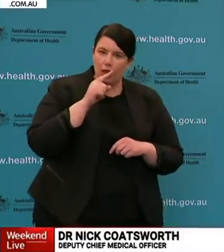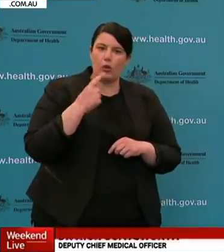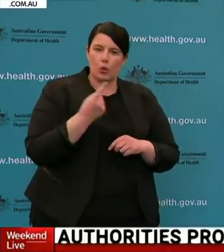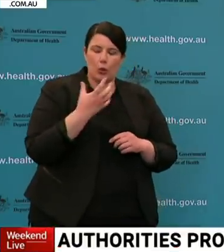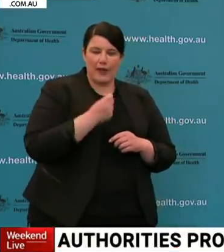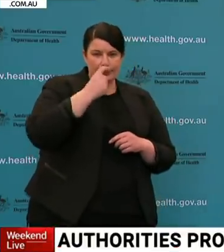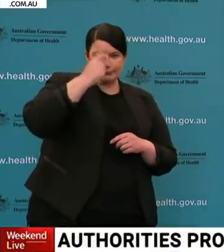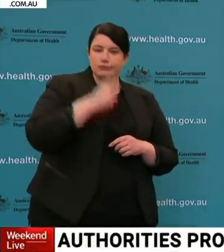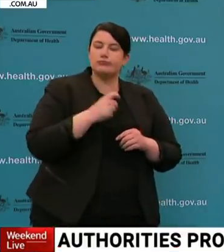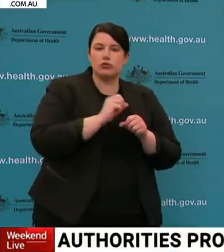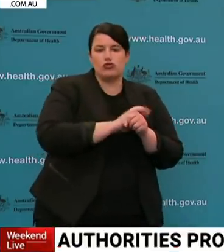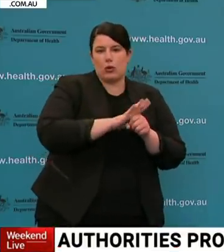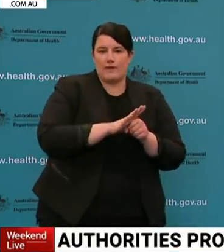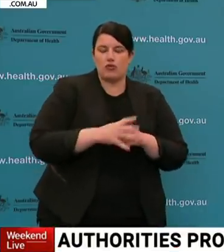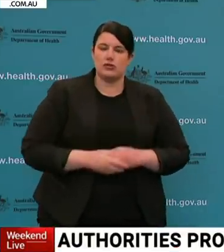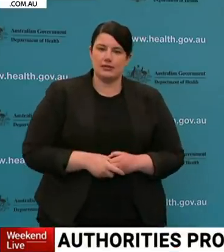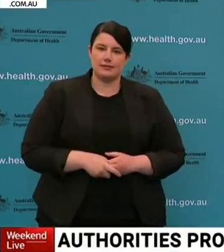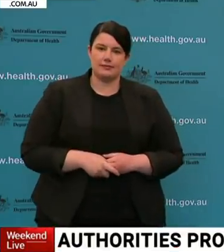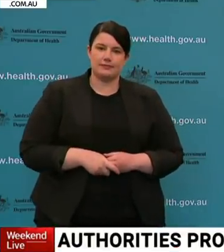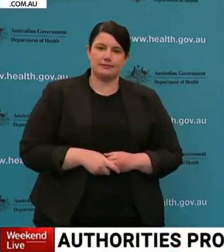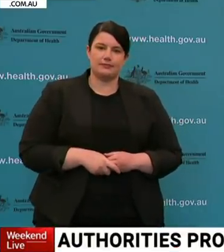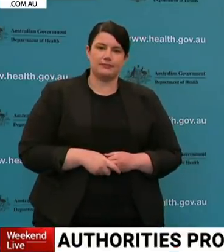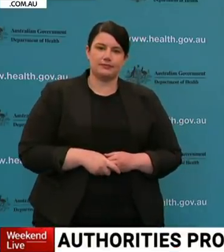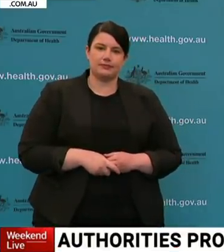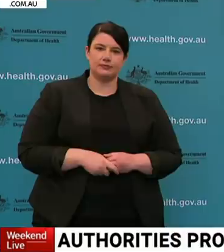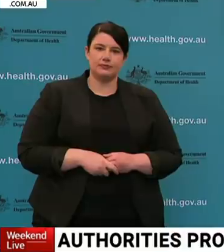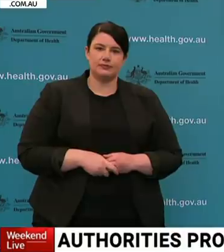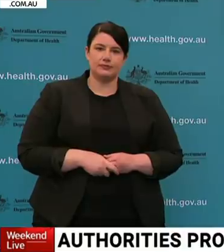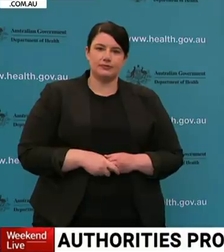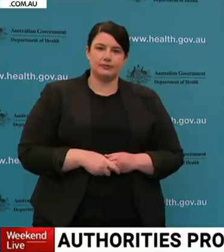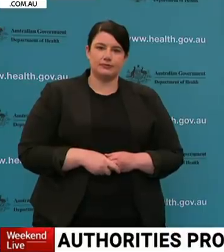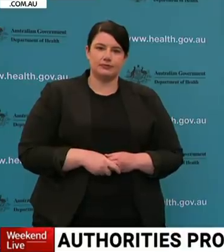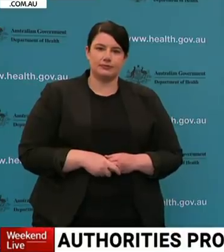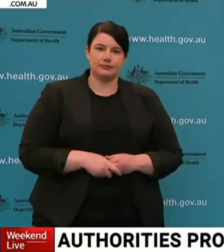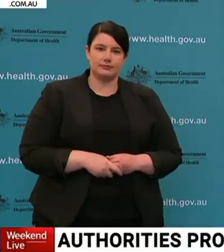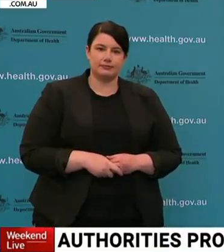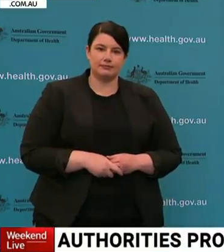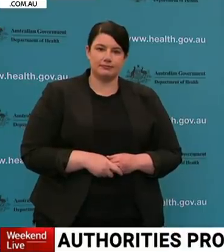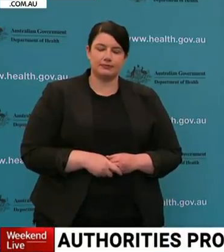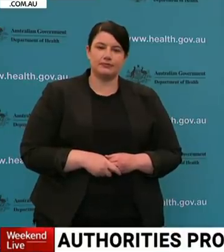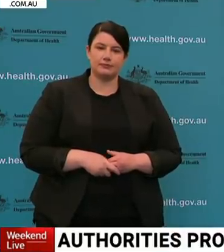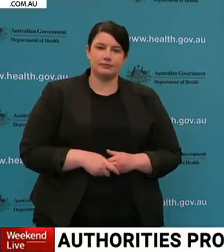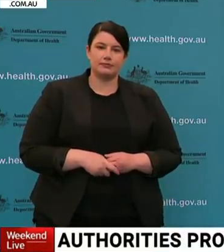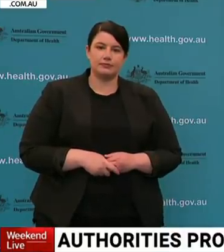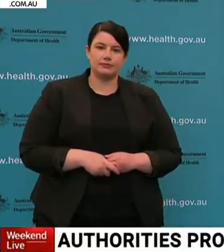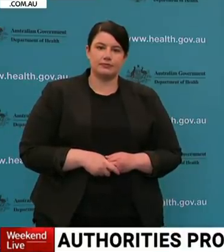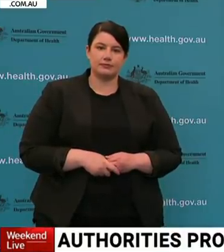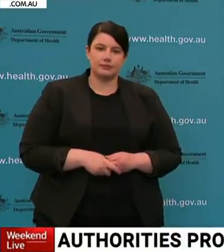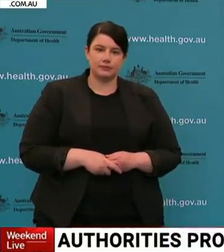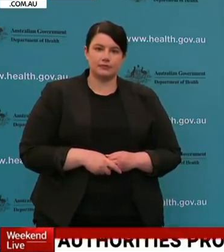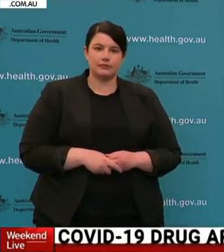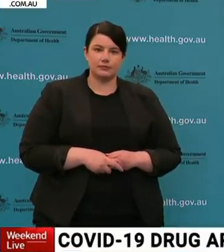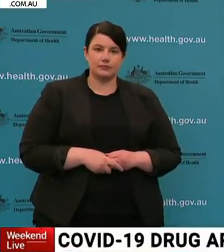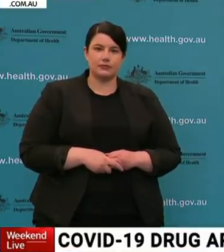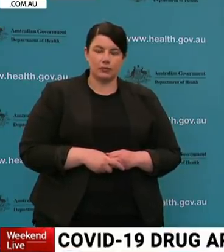moderate to severe coronavirus disease. But what I would say is that the real advantage, of course, that people have